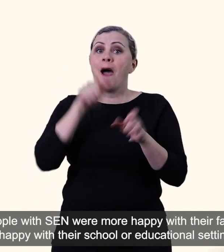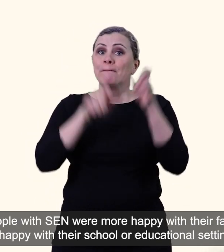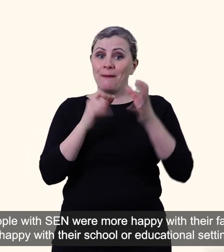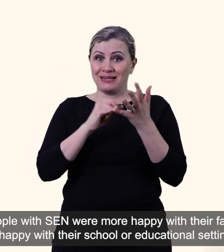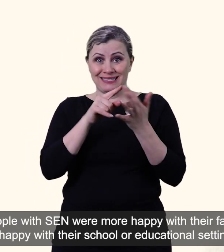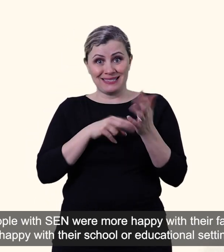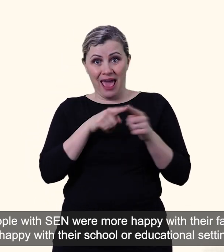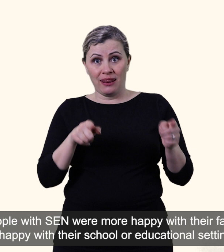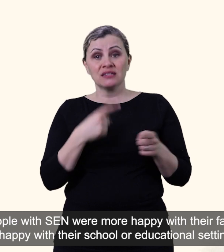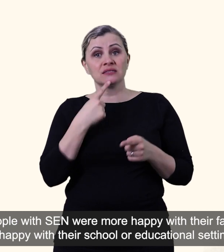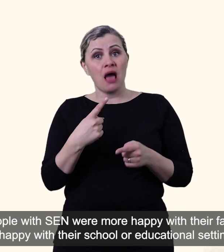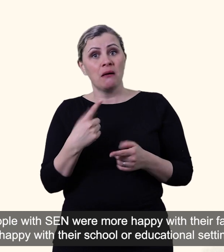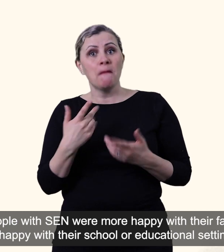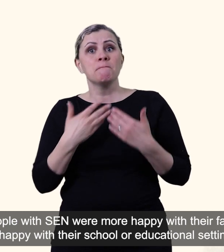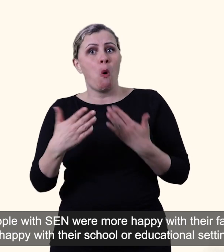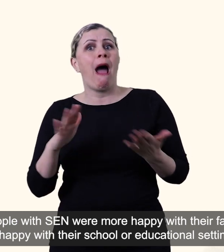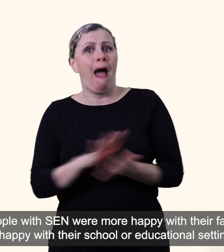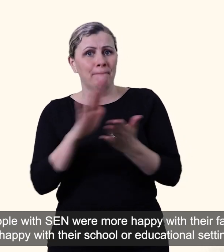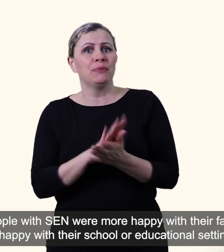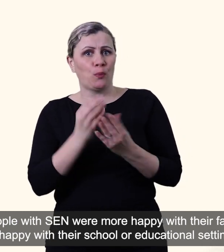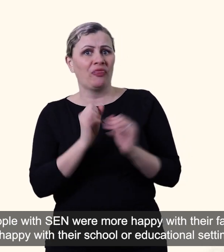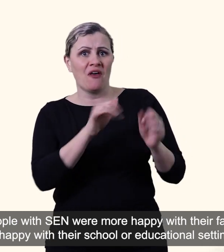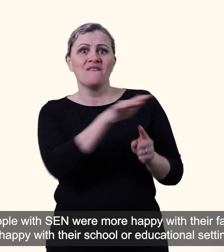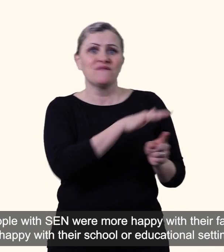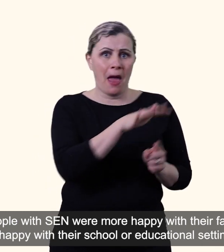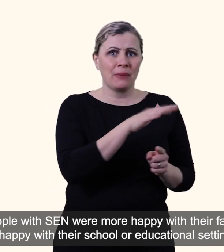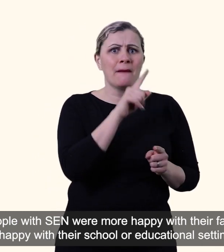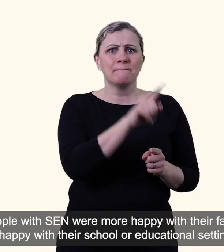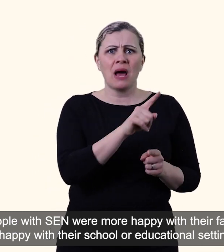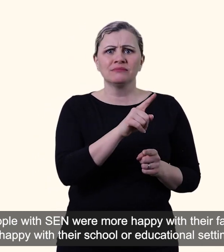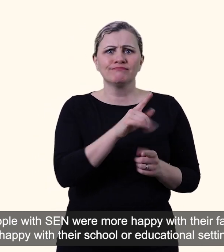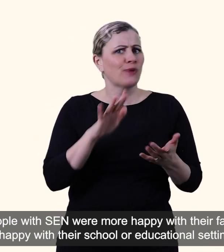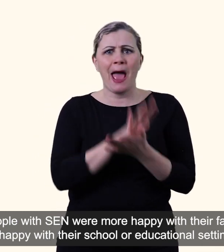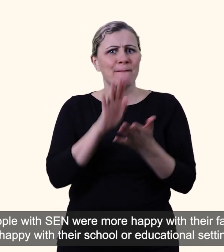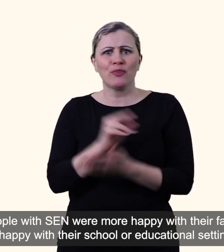young people with SEN were more happy with their family and less happy with